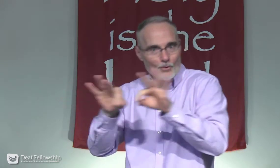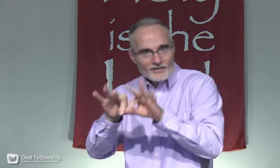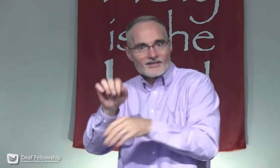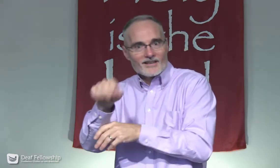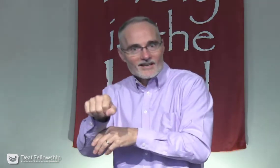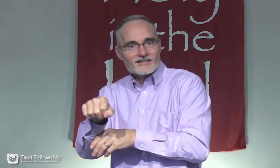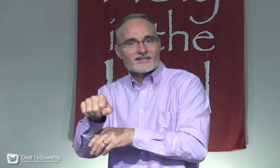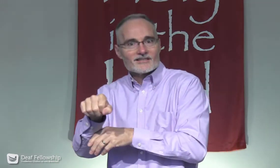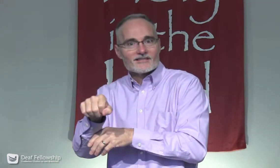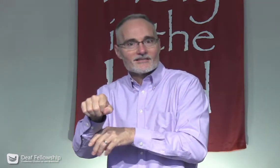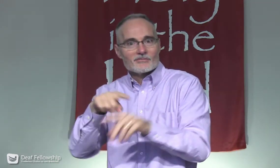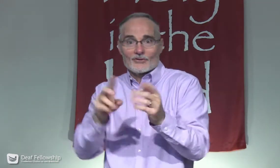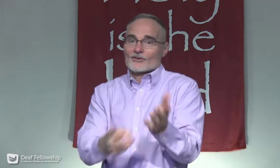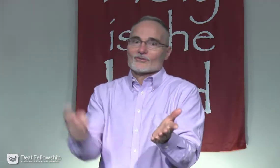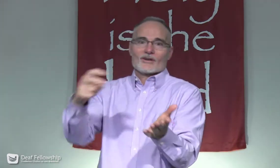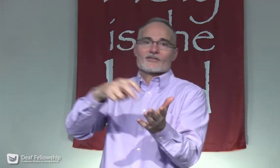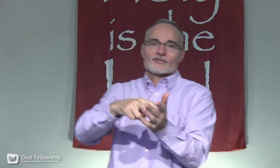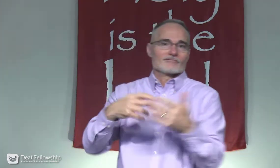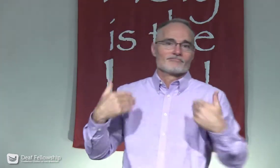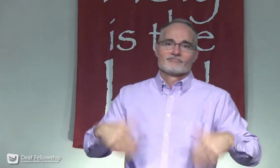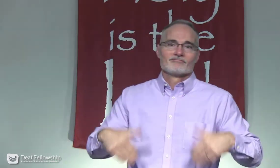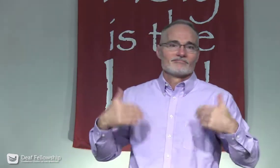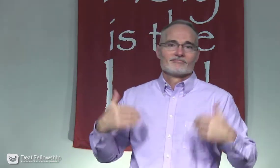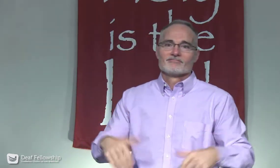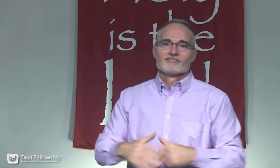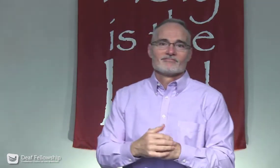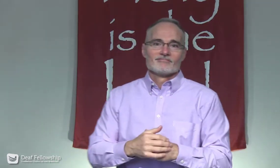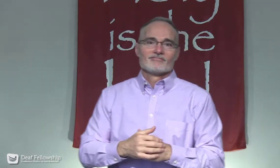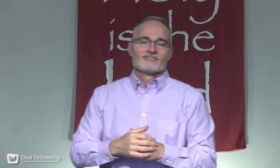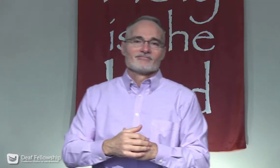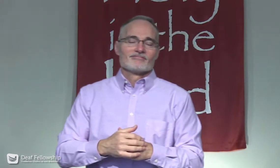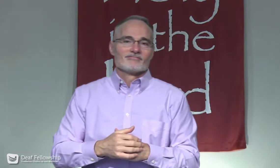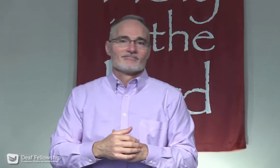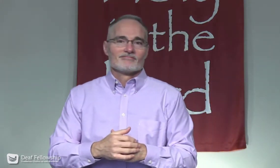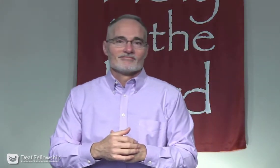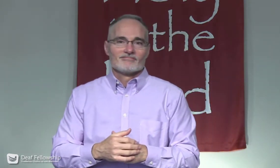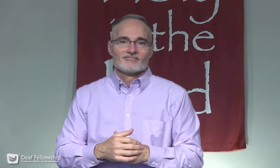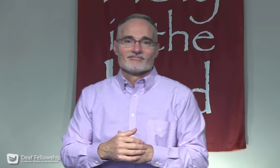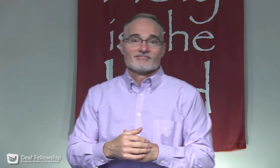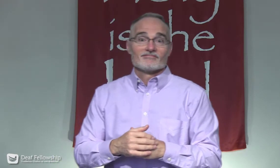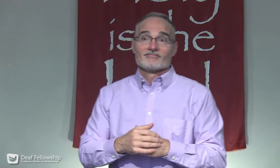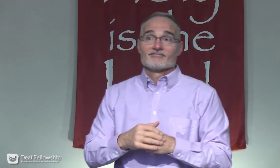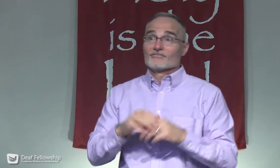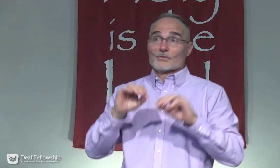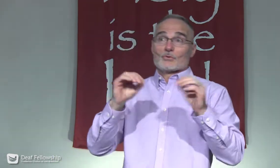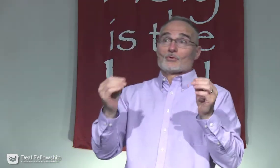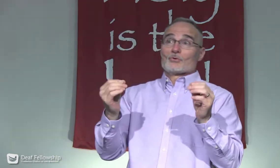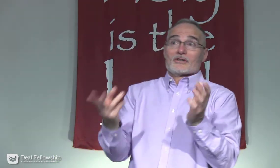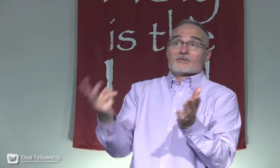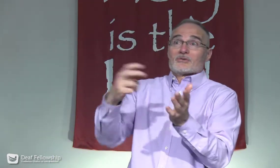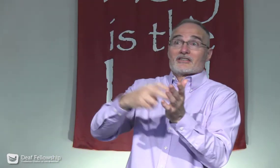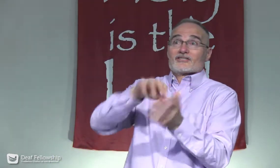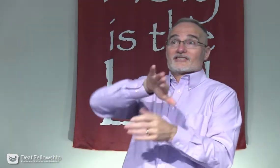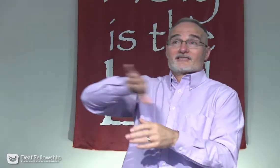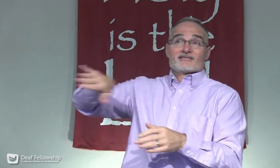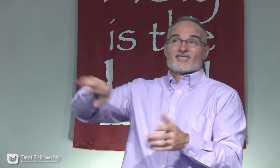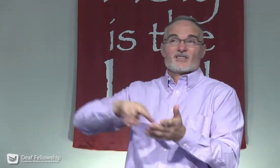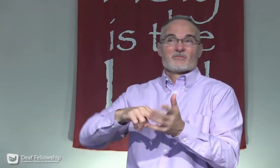and Christmas is important, yes. But the resurrection is where it is. Without